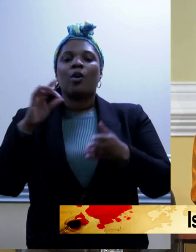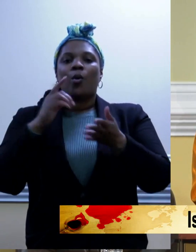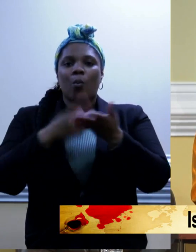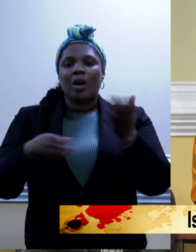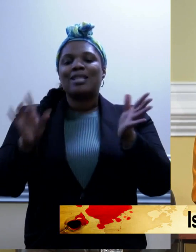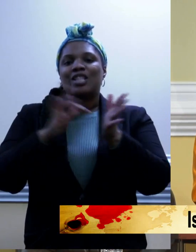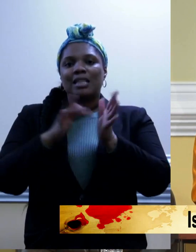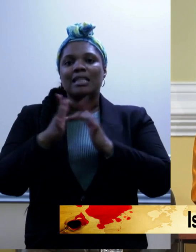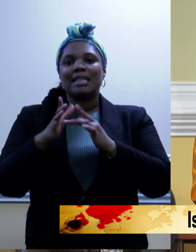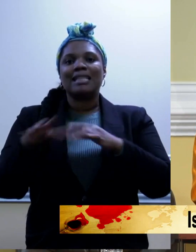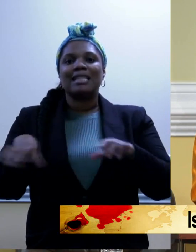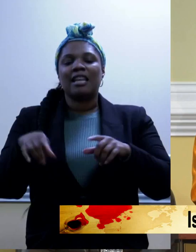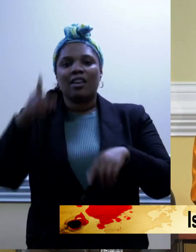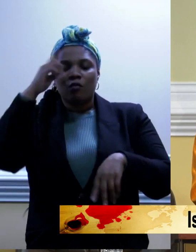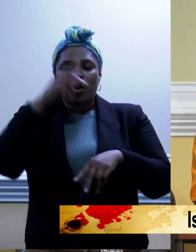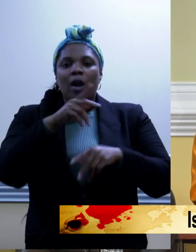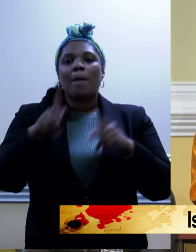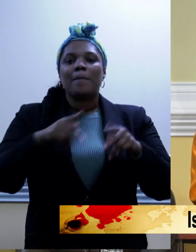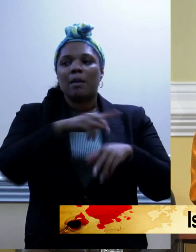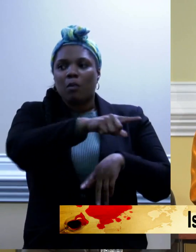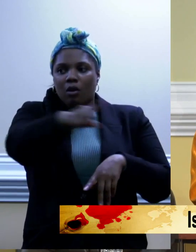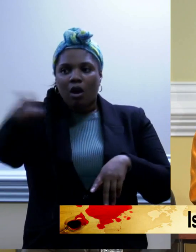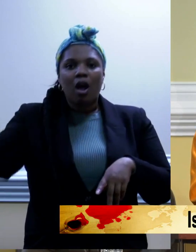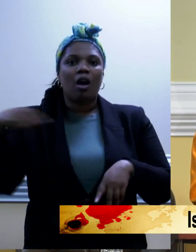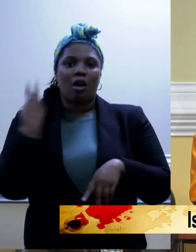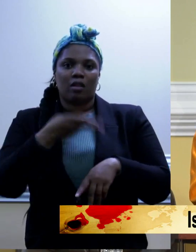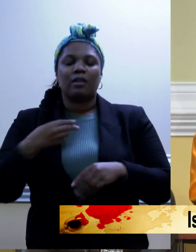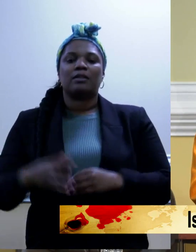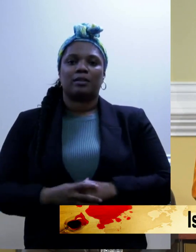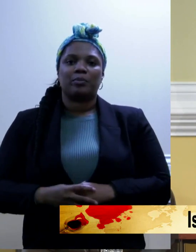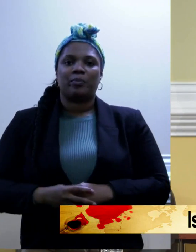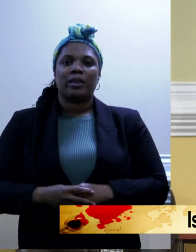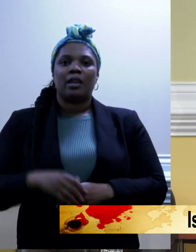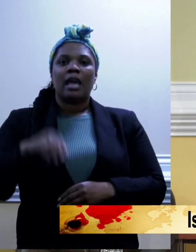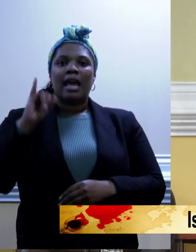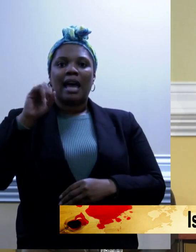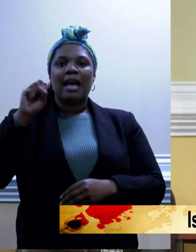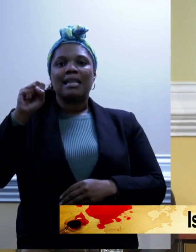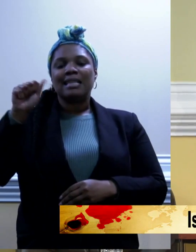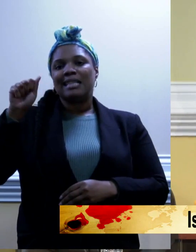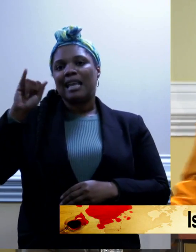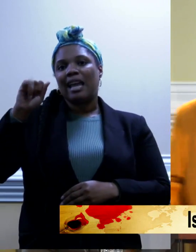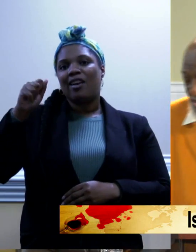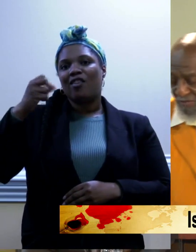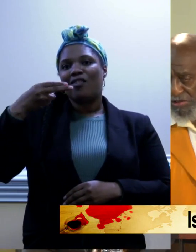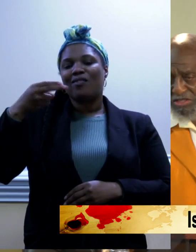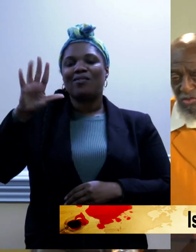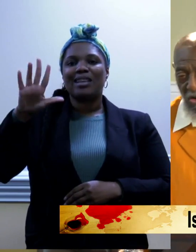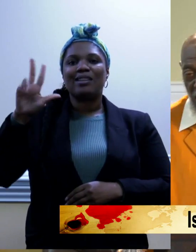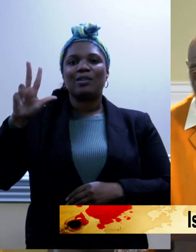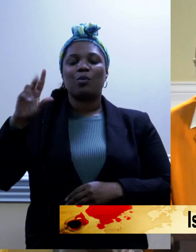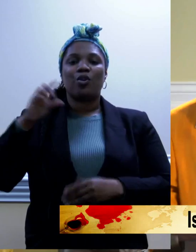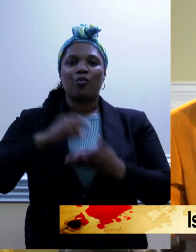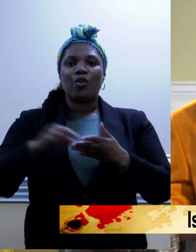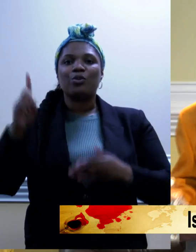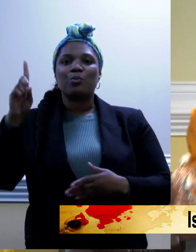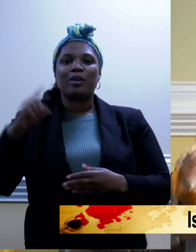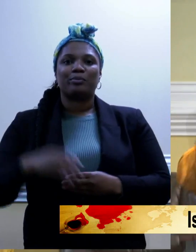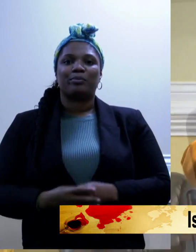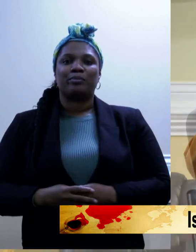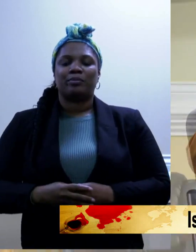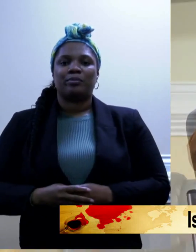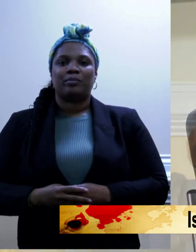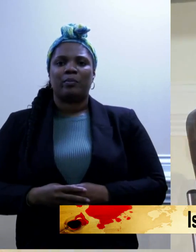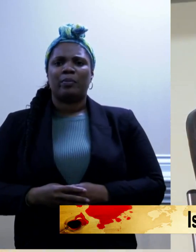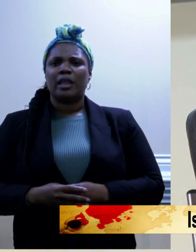Otherwise, everybody's lost. 53 and 1. Isaiah 53. And we're going to start reading that verse 1. Okay, read